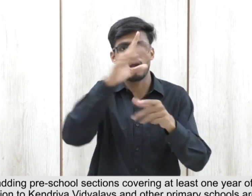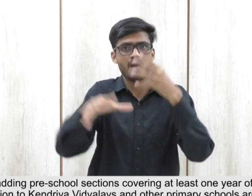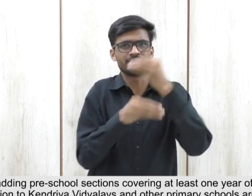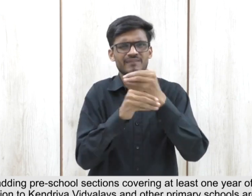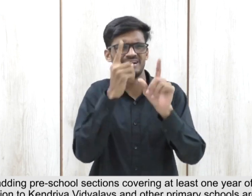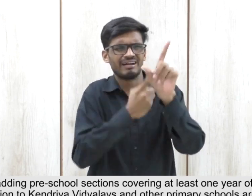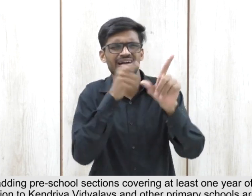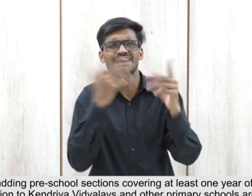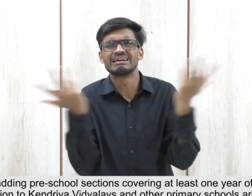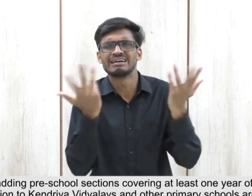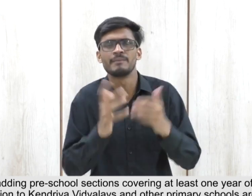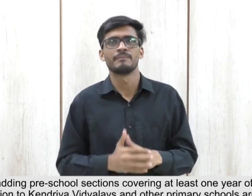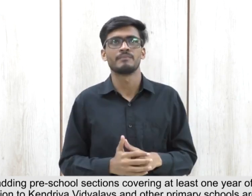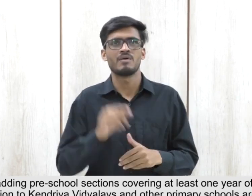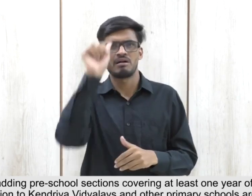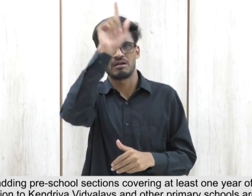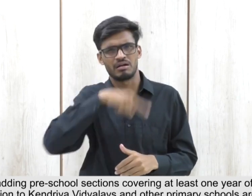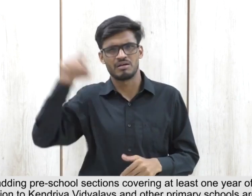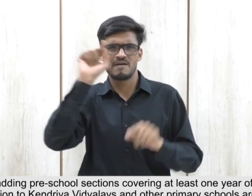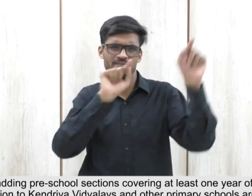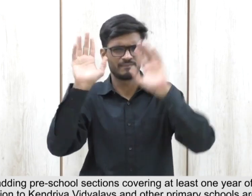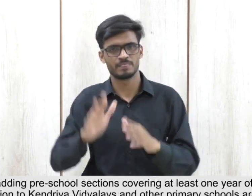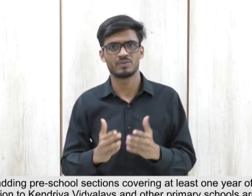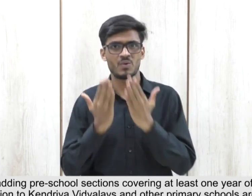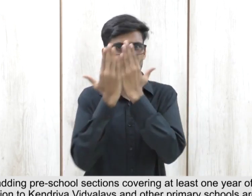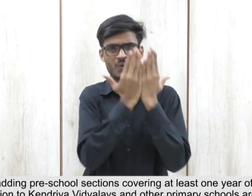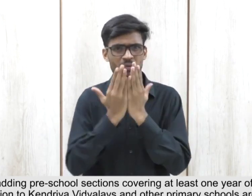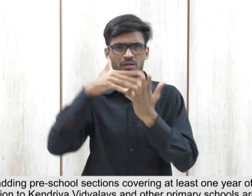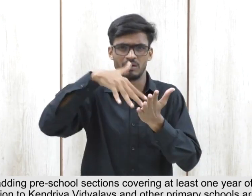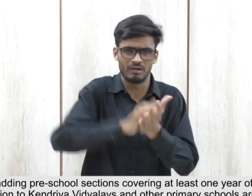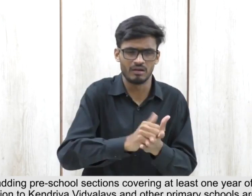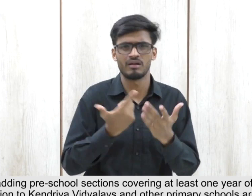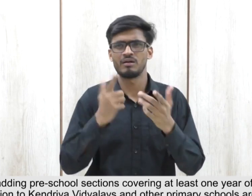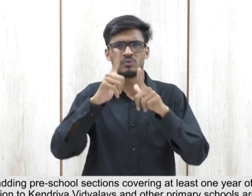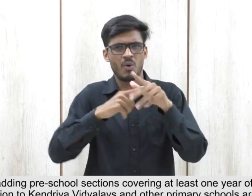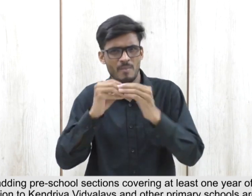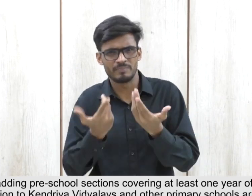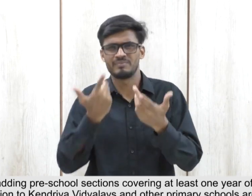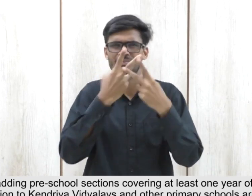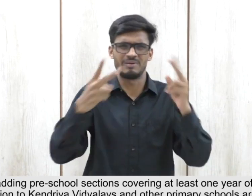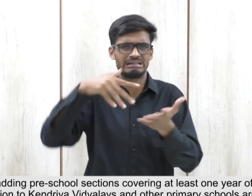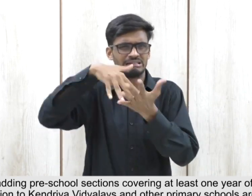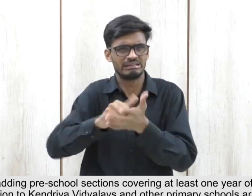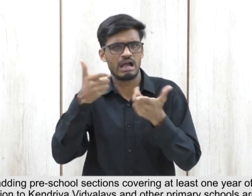care and education to Kendriya Vidyalayas and other primary school around the